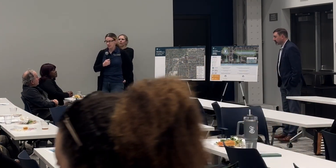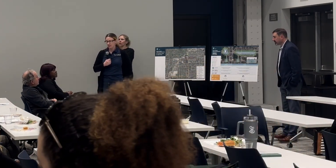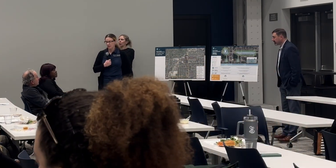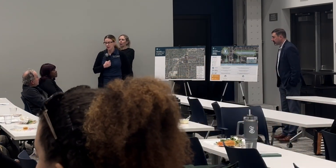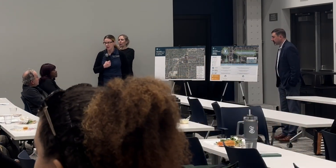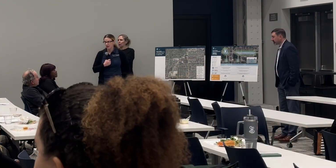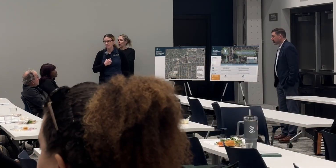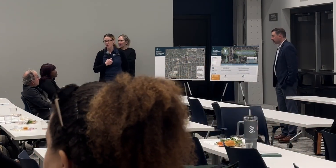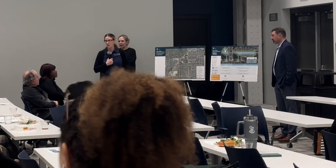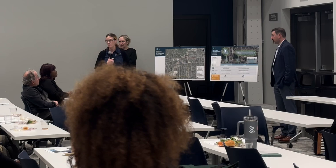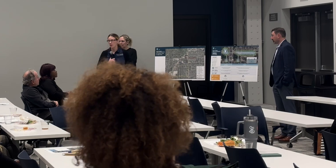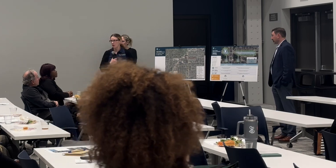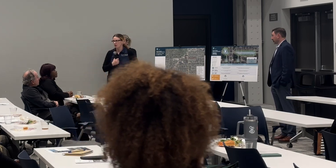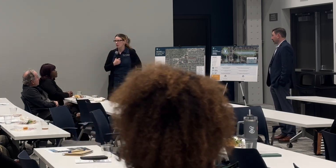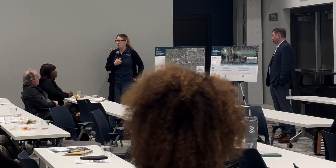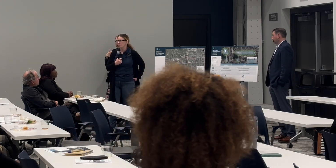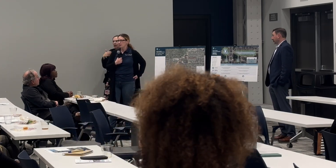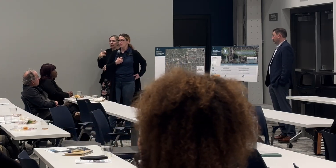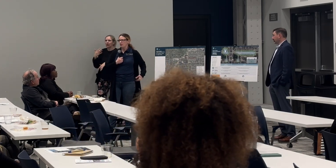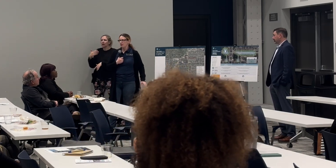decades.